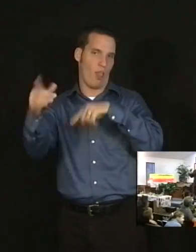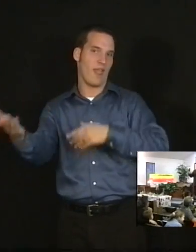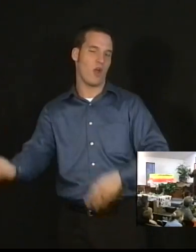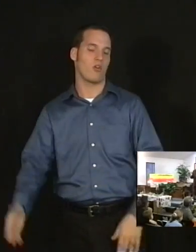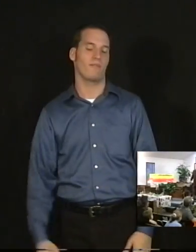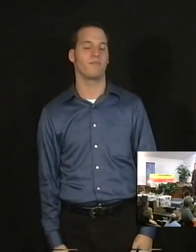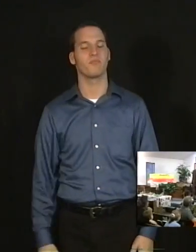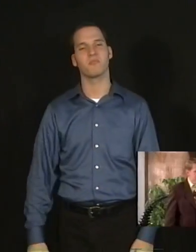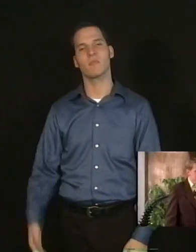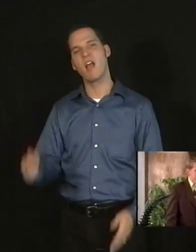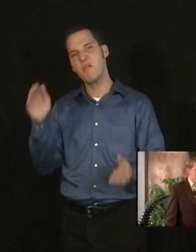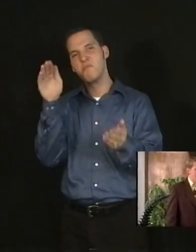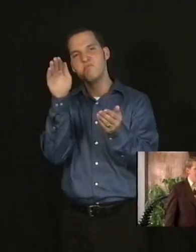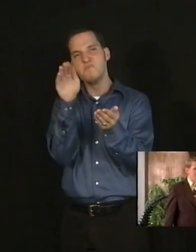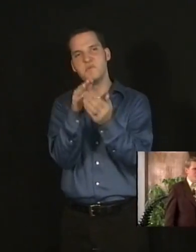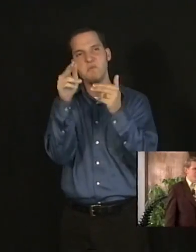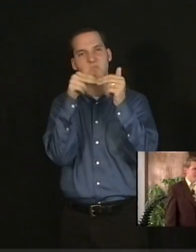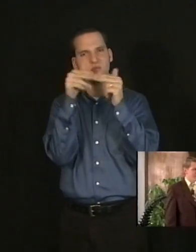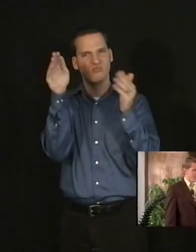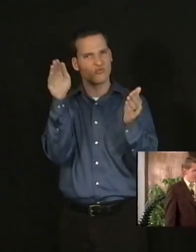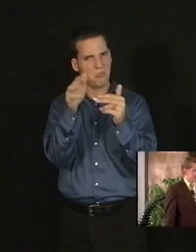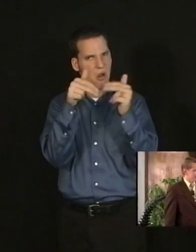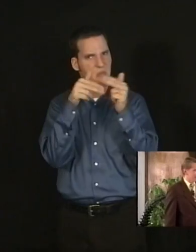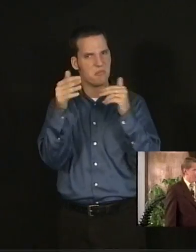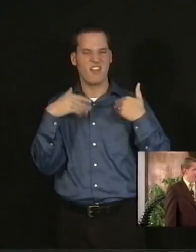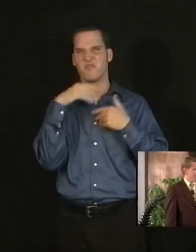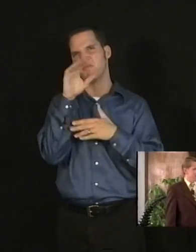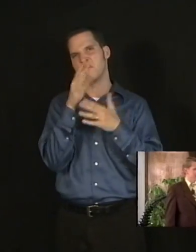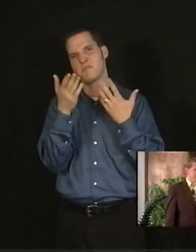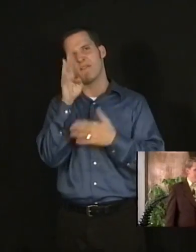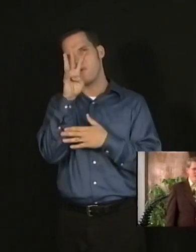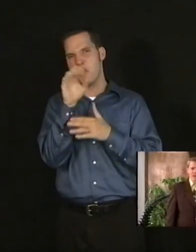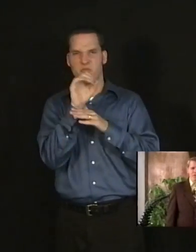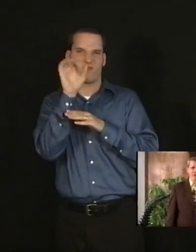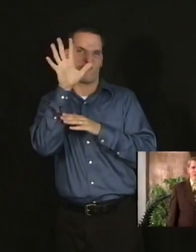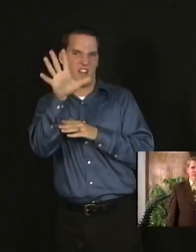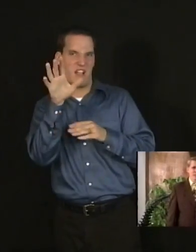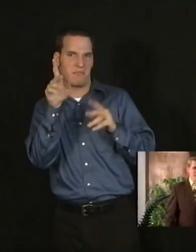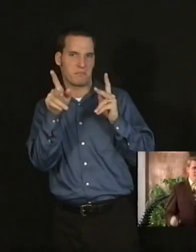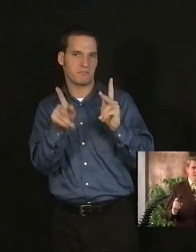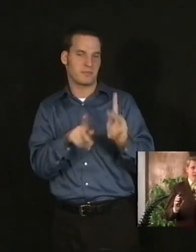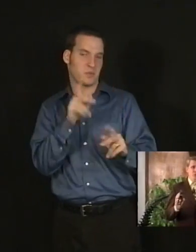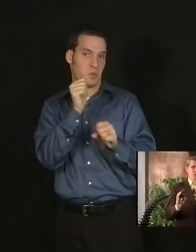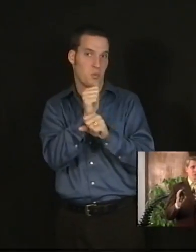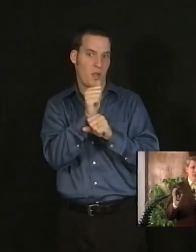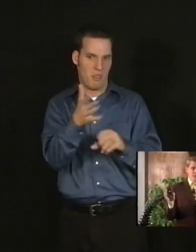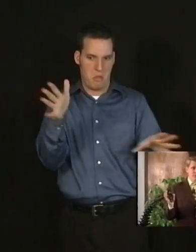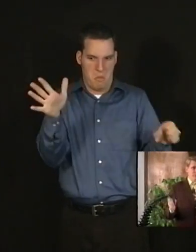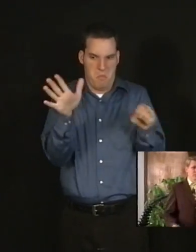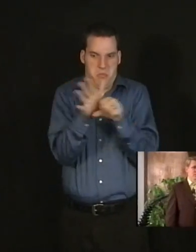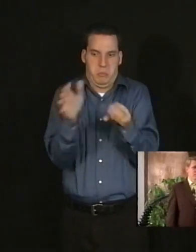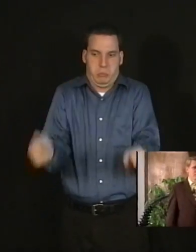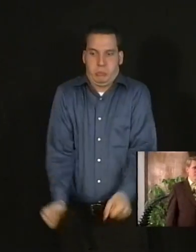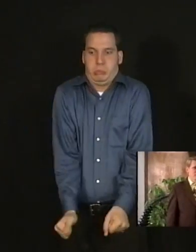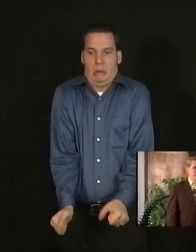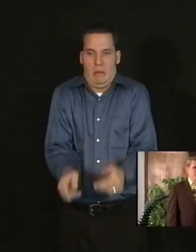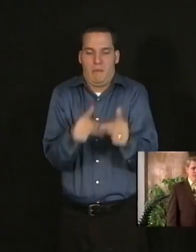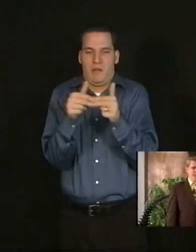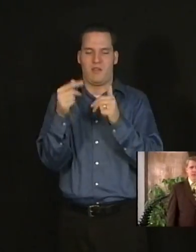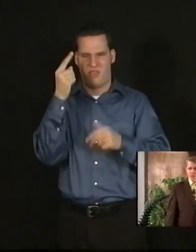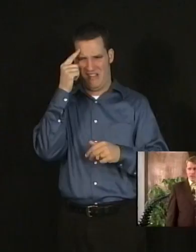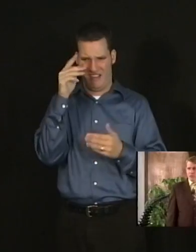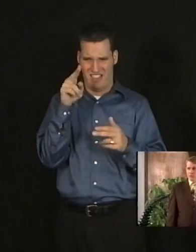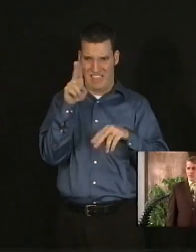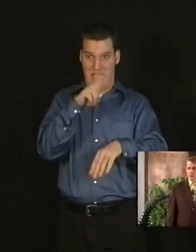It's a little bitty storefront building. They had, I think, 4 or 5 employees, all crammed in this little building. I thought, this is the National Center